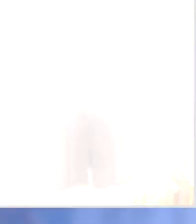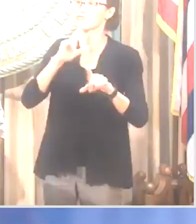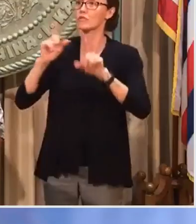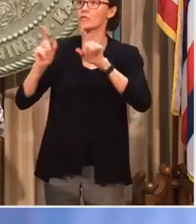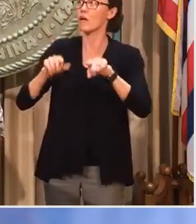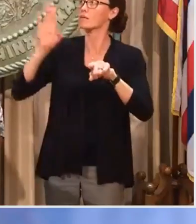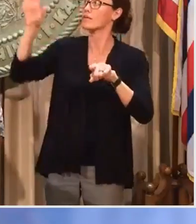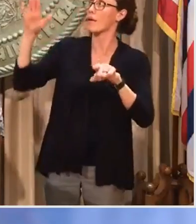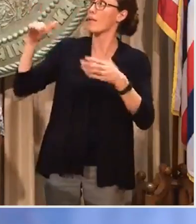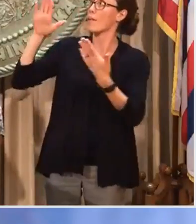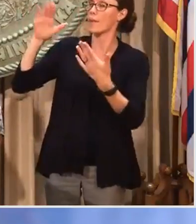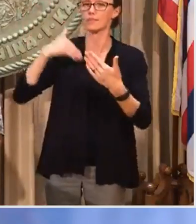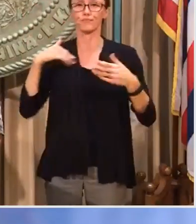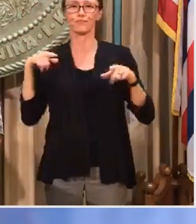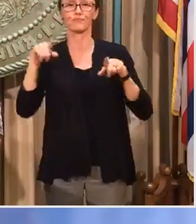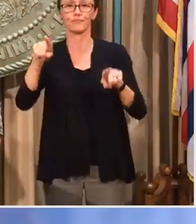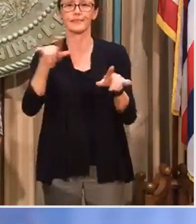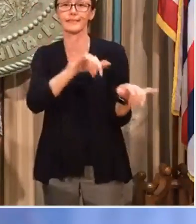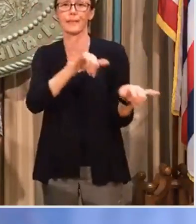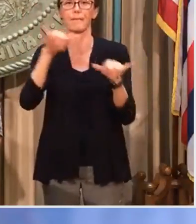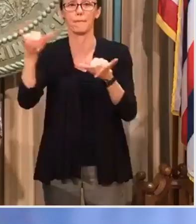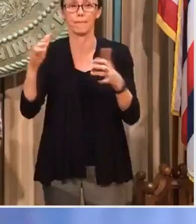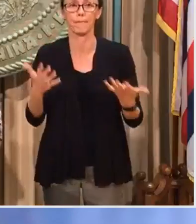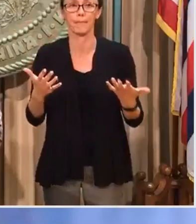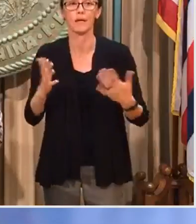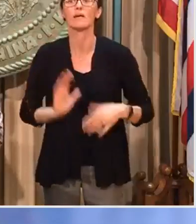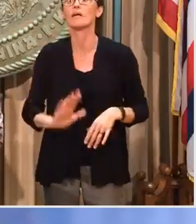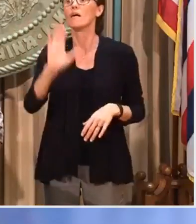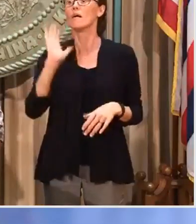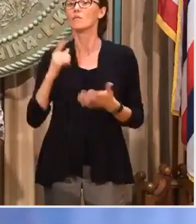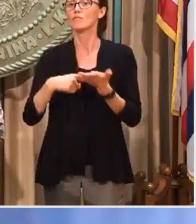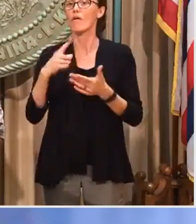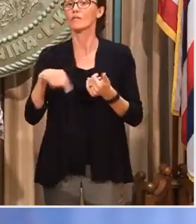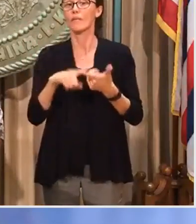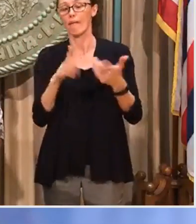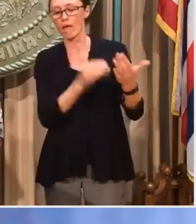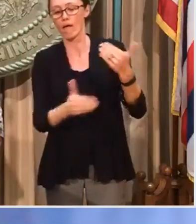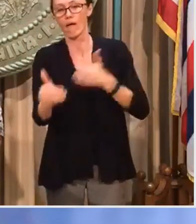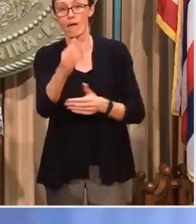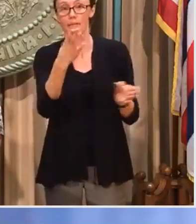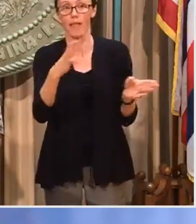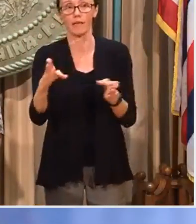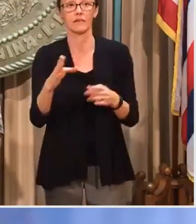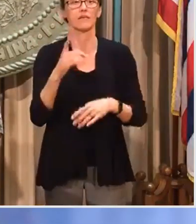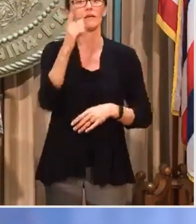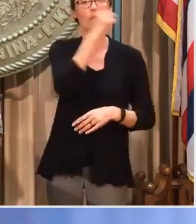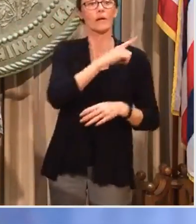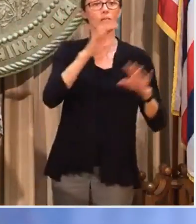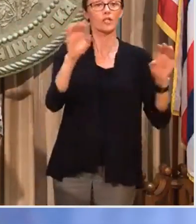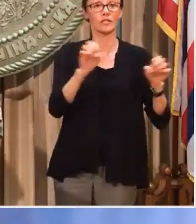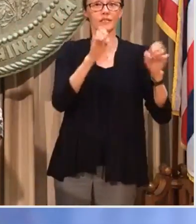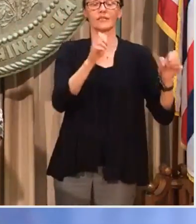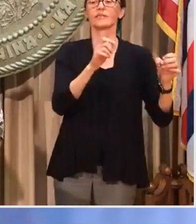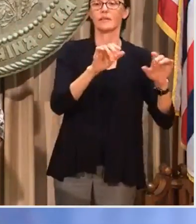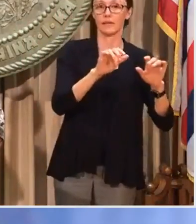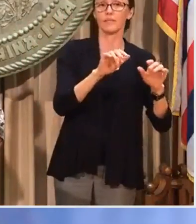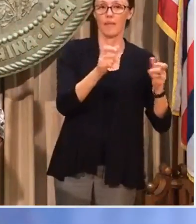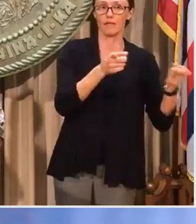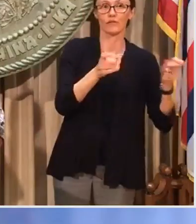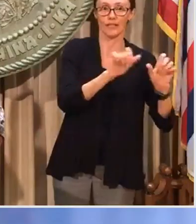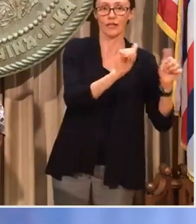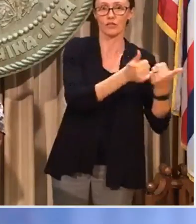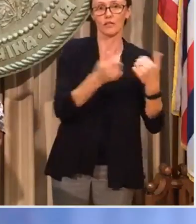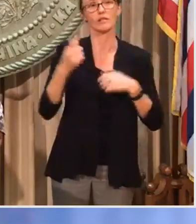know. Earlier, as we talked about advanced planning. So the Hawaii Emergency Management Agency and Department of Health have